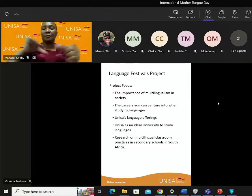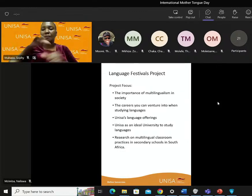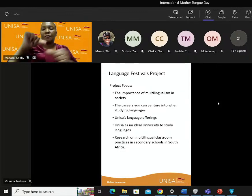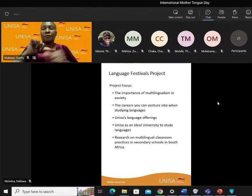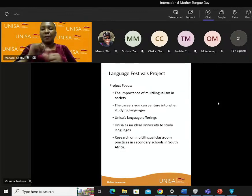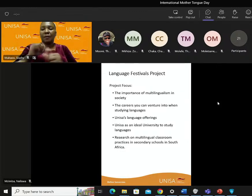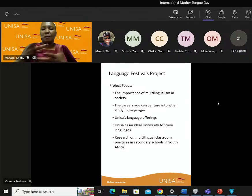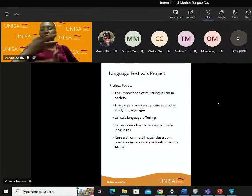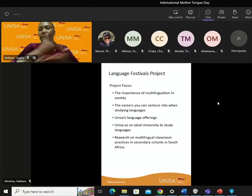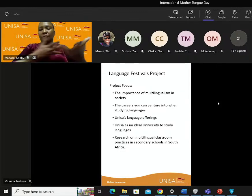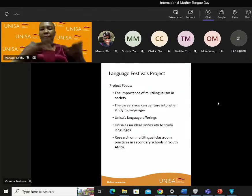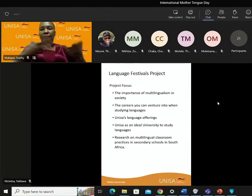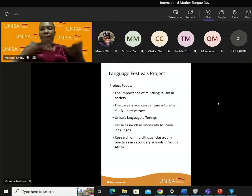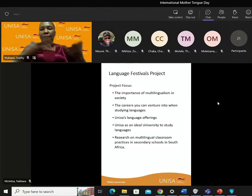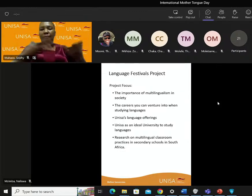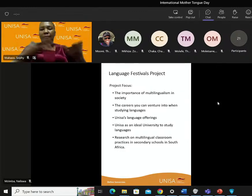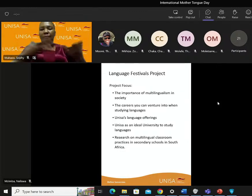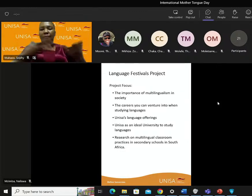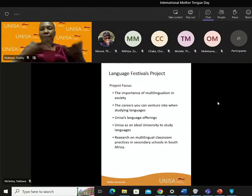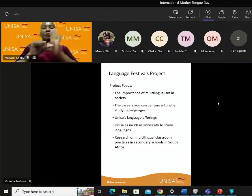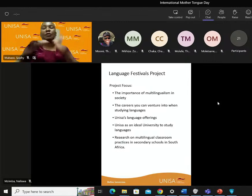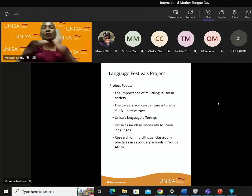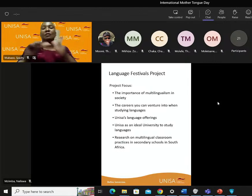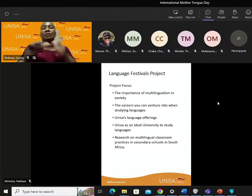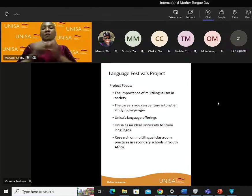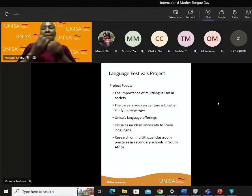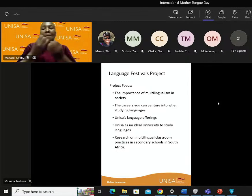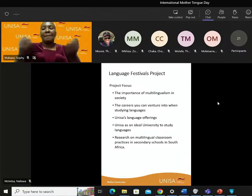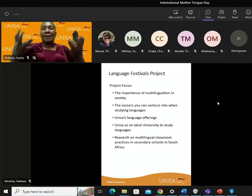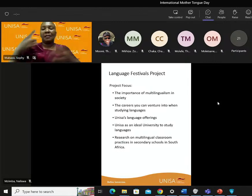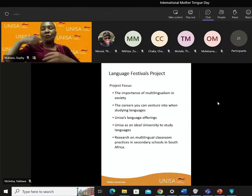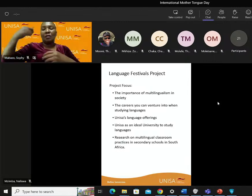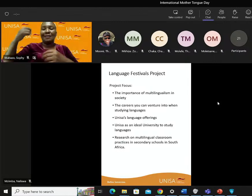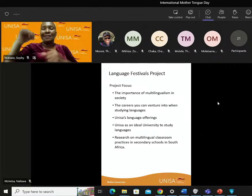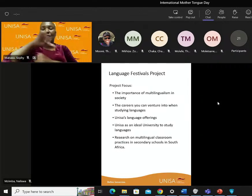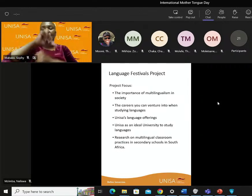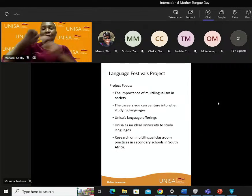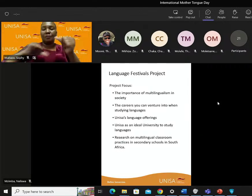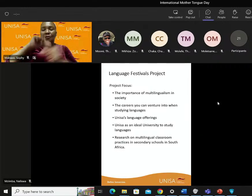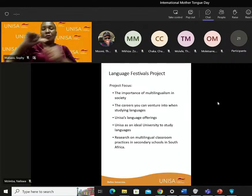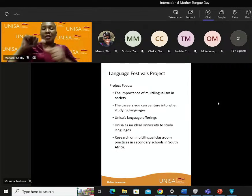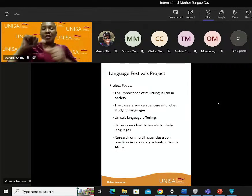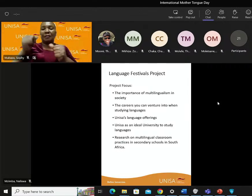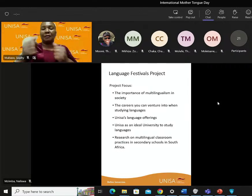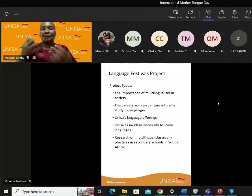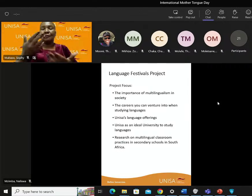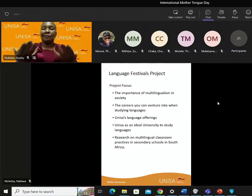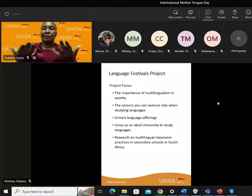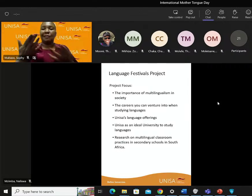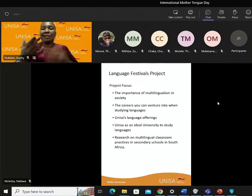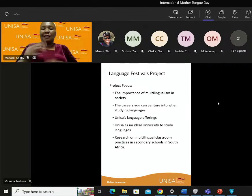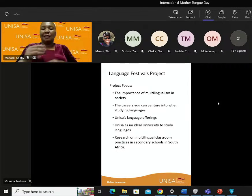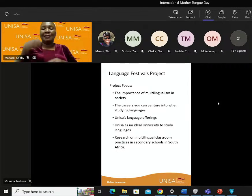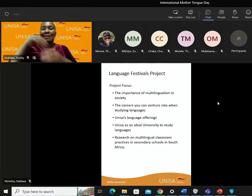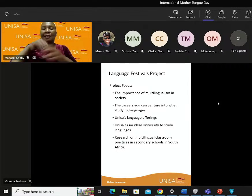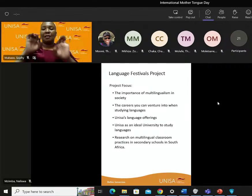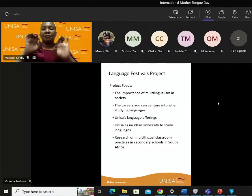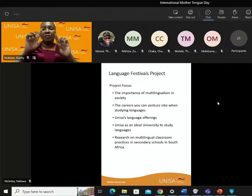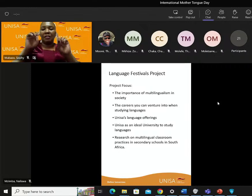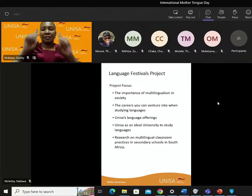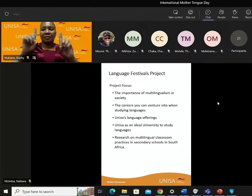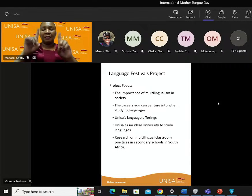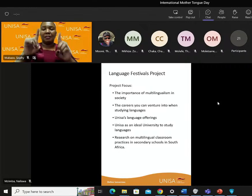students on the importance of multilingualism in society and in the education